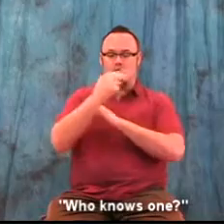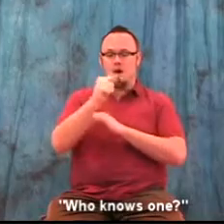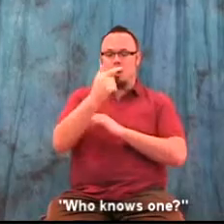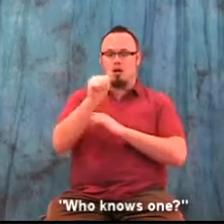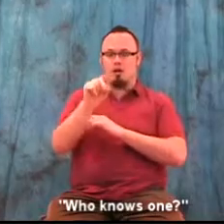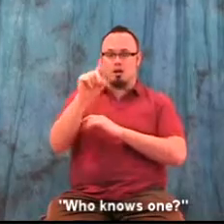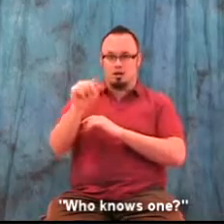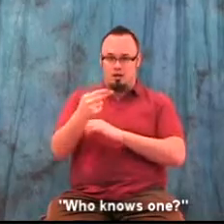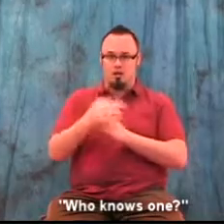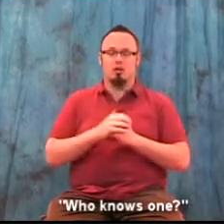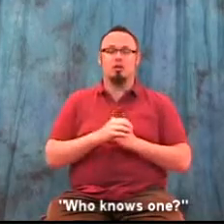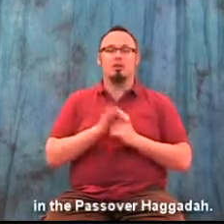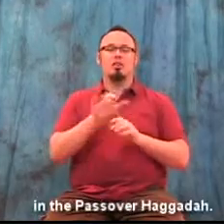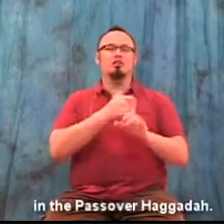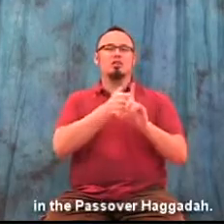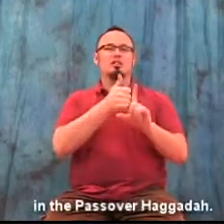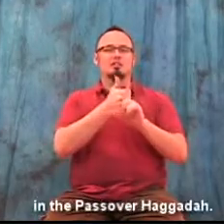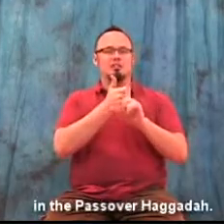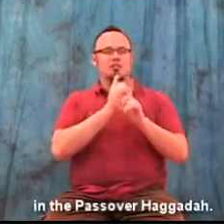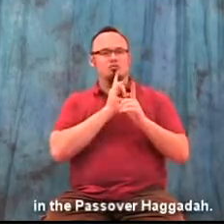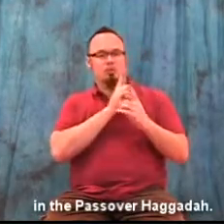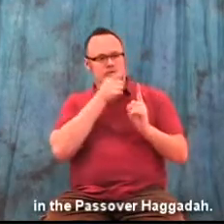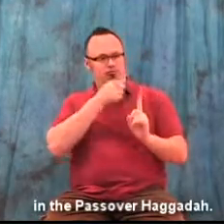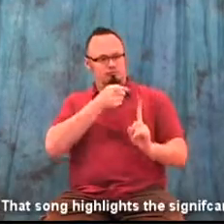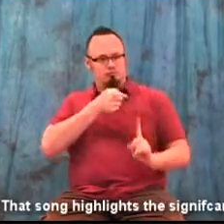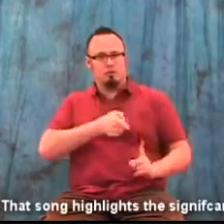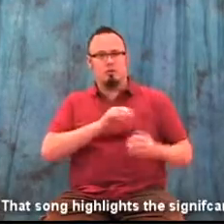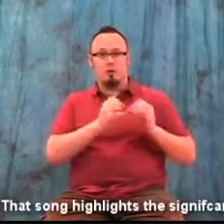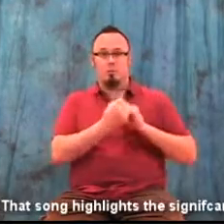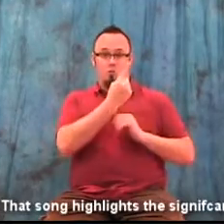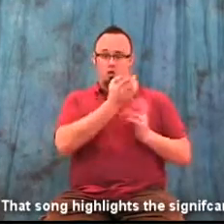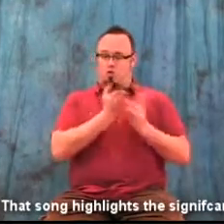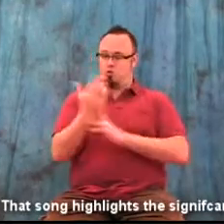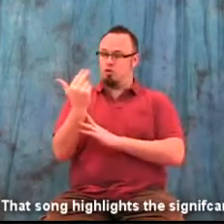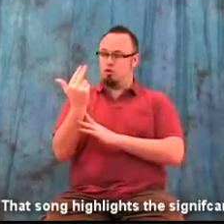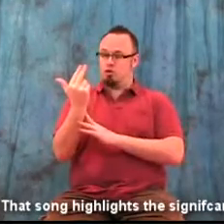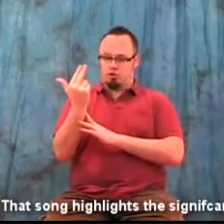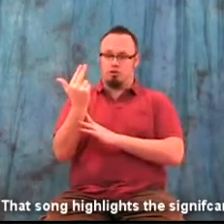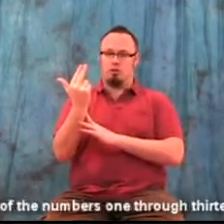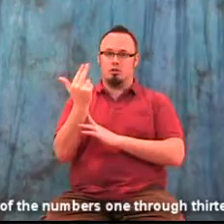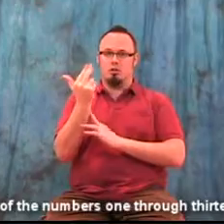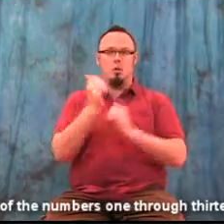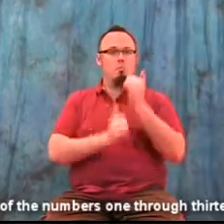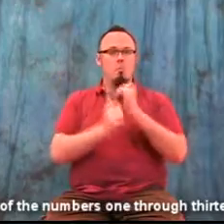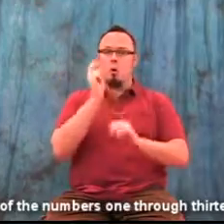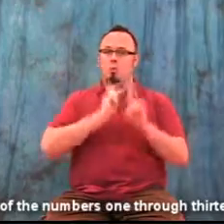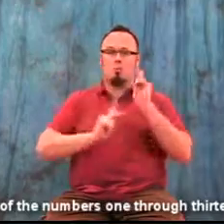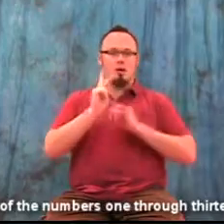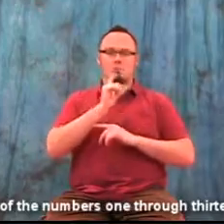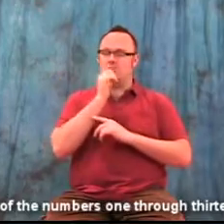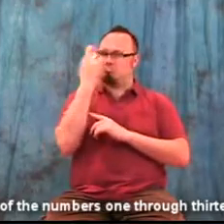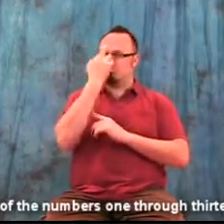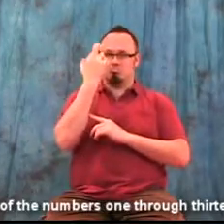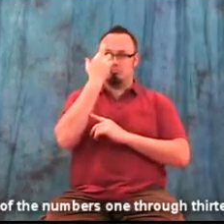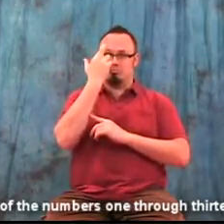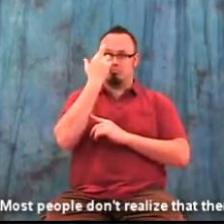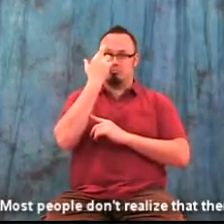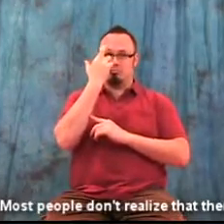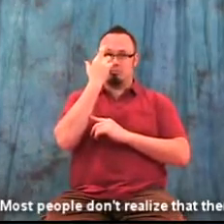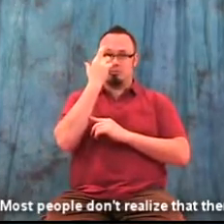That song highlights the significance of the numbers 1 through 13. Most people don't realize that there's a hidden world of